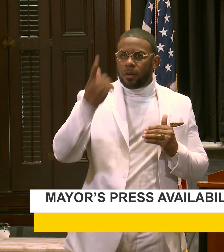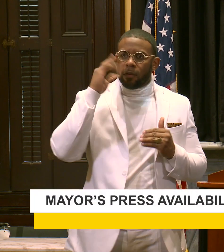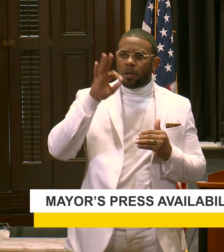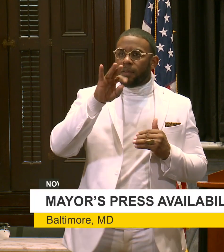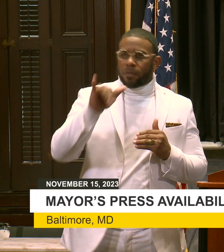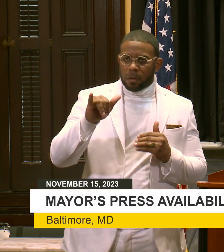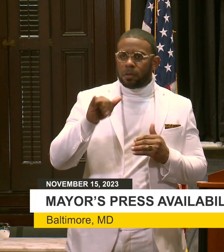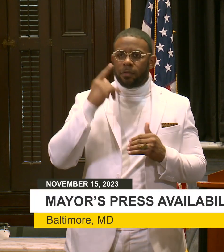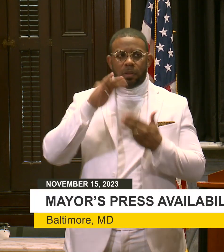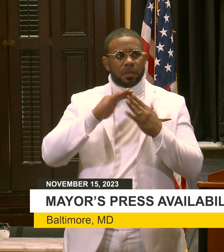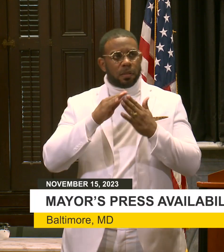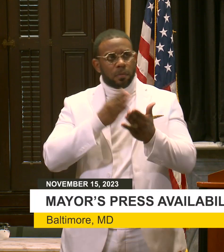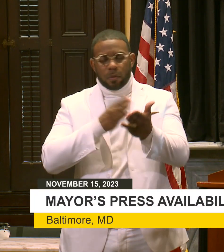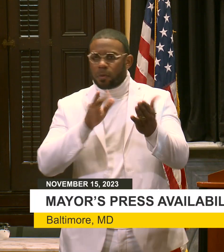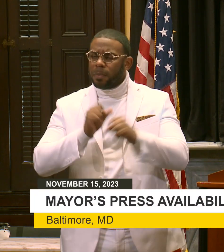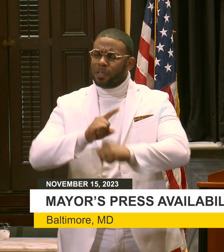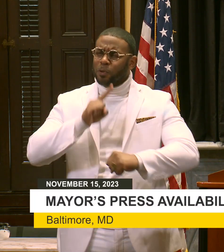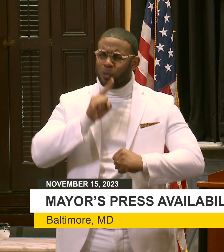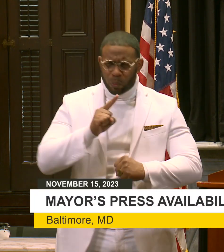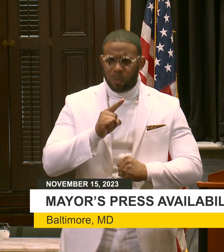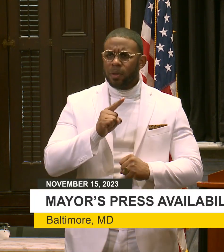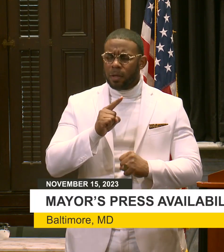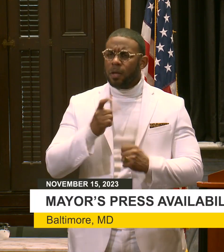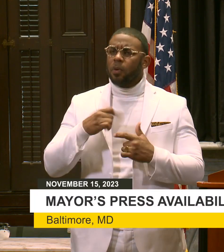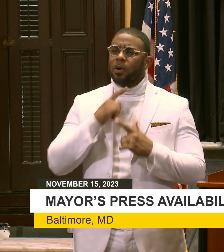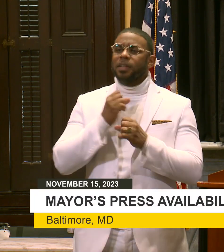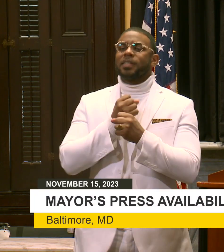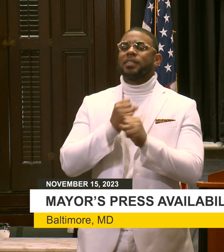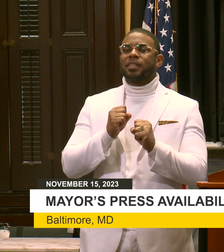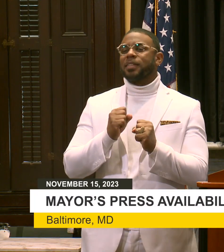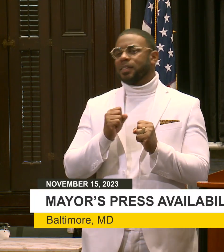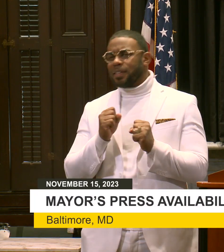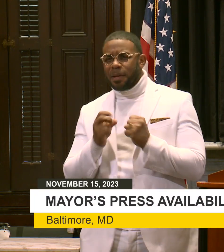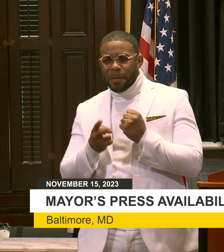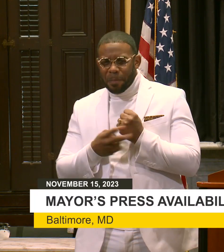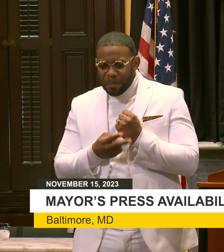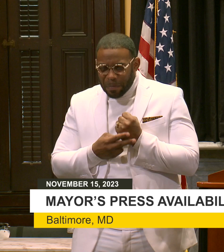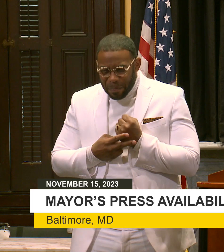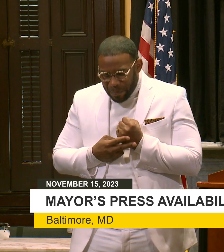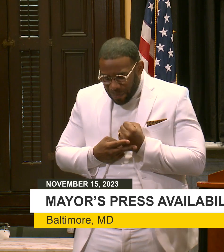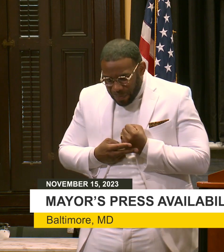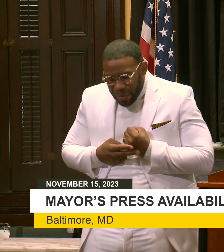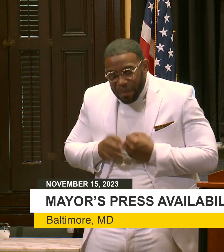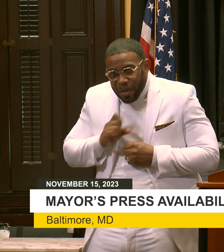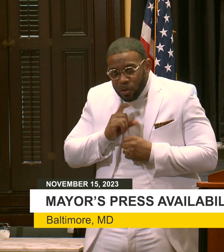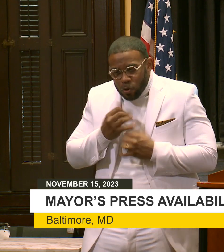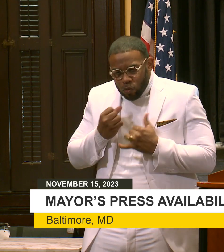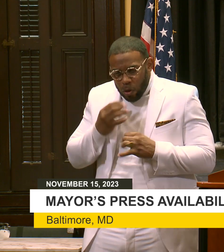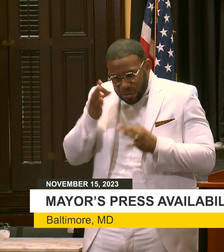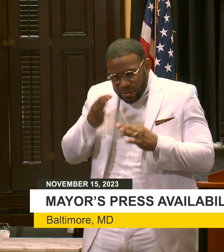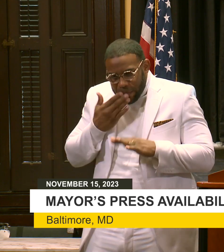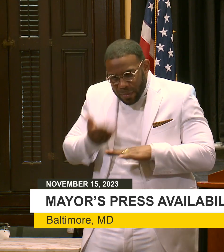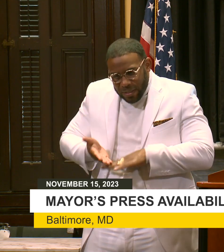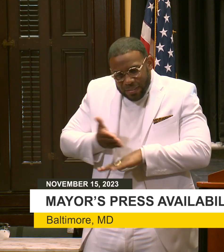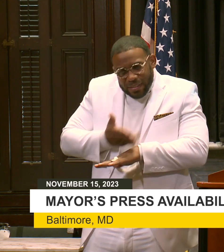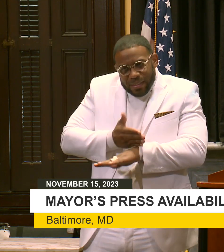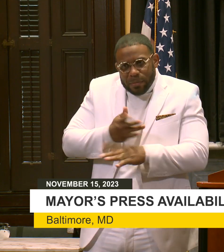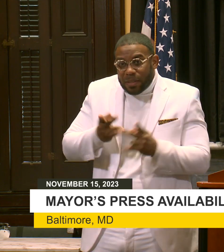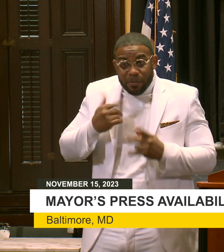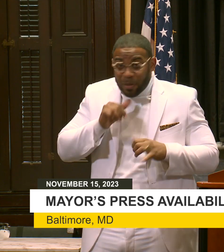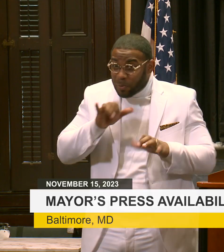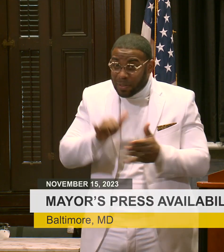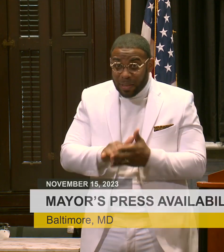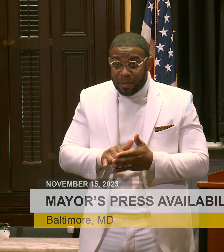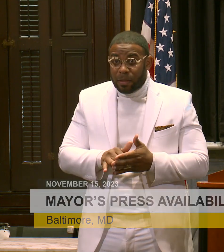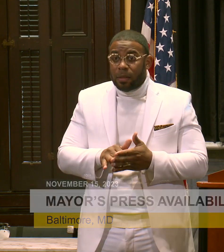fiscal plan for the city of Baltimore to make sure that we're saving and making strong decisions to put us in a better fiscal position. Because if we didn't